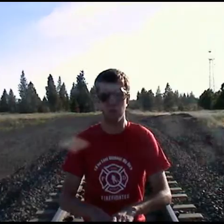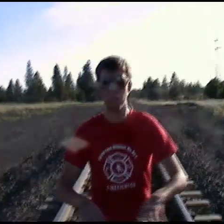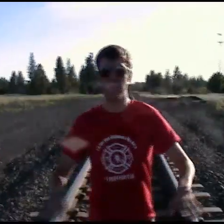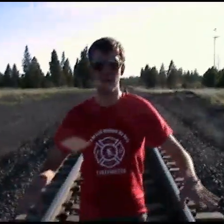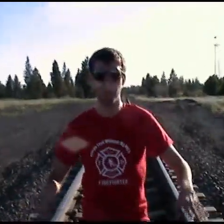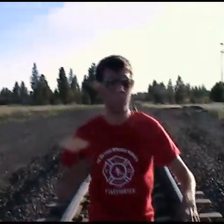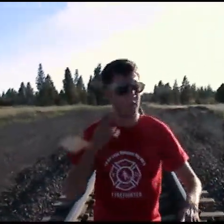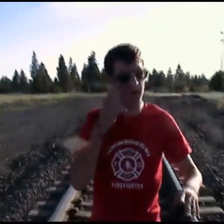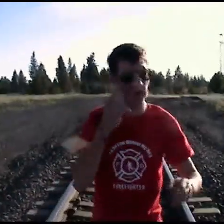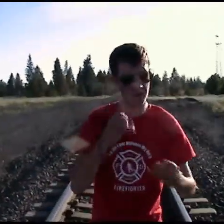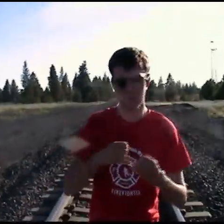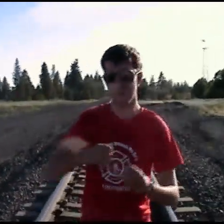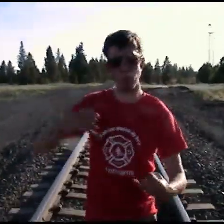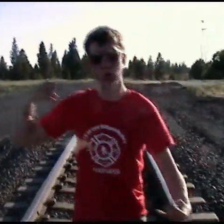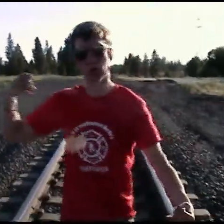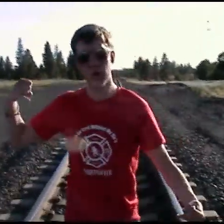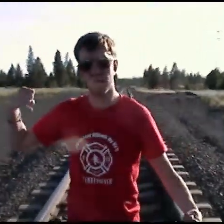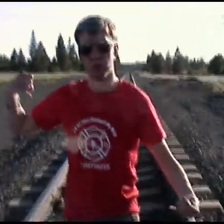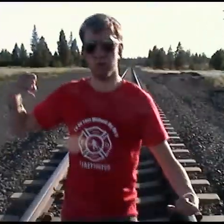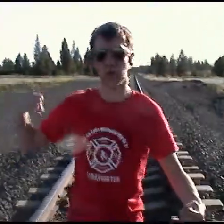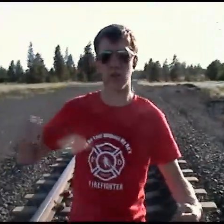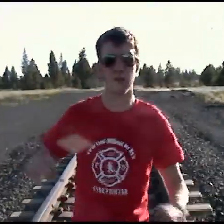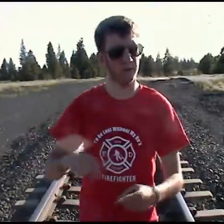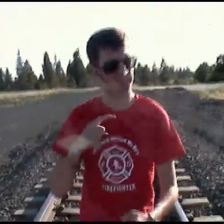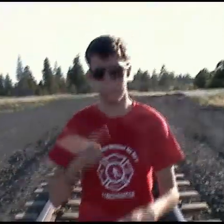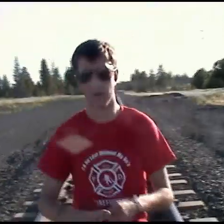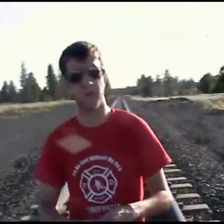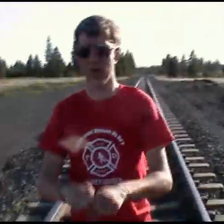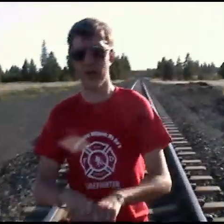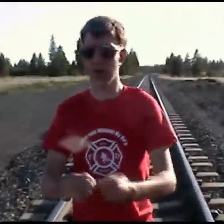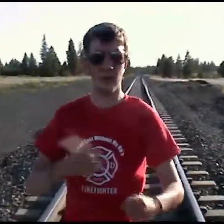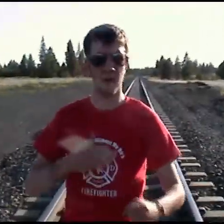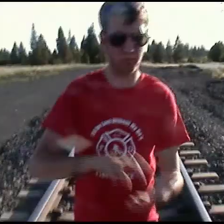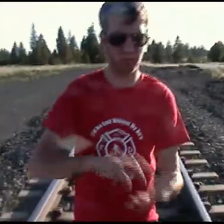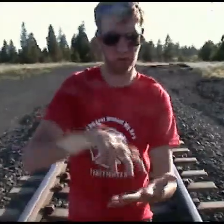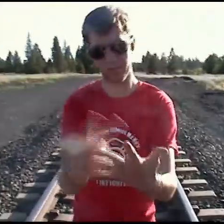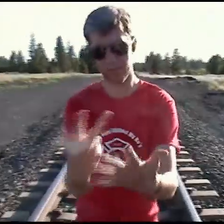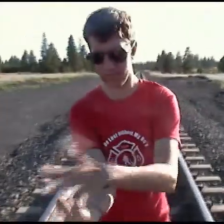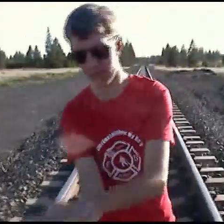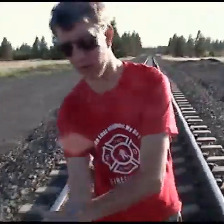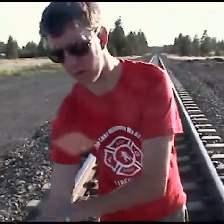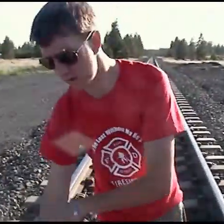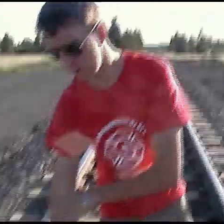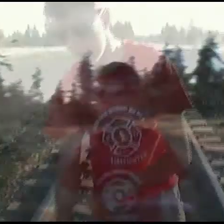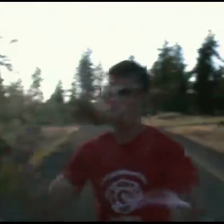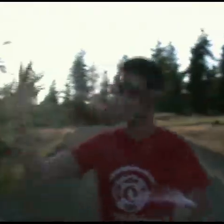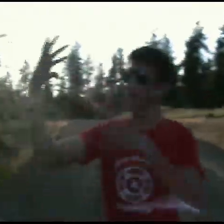concrete looks too thin to break my fall The sunset stretched